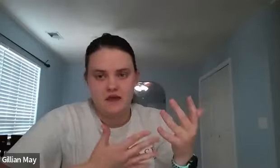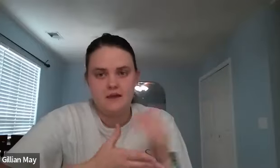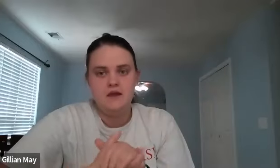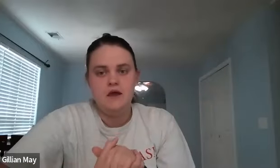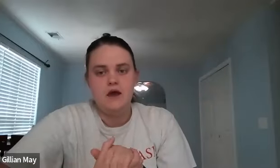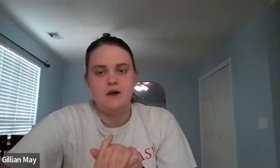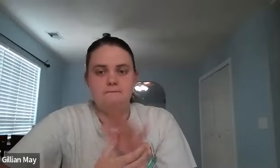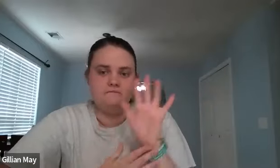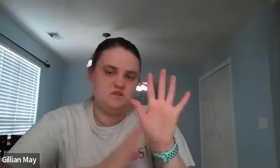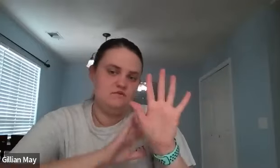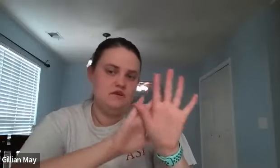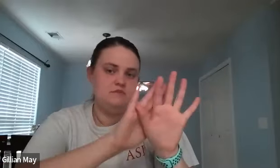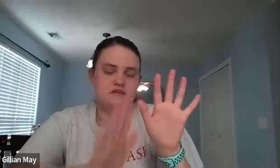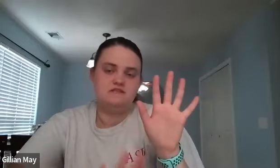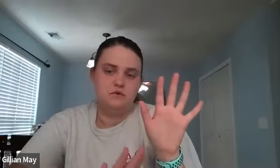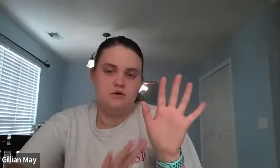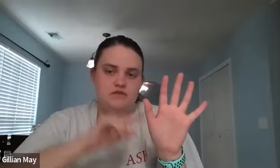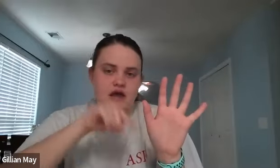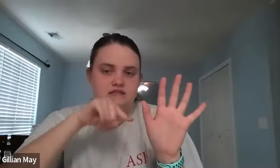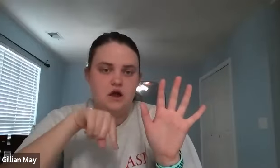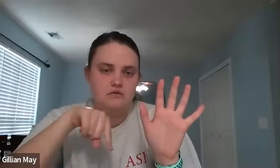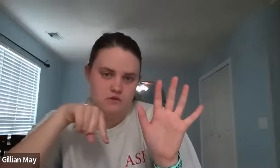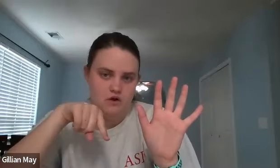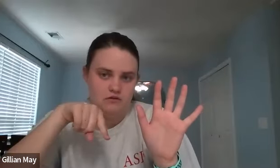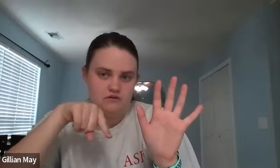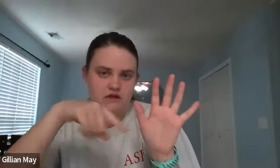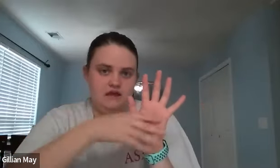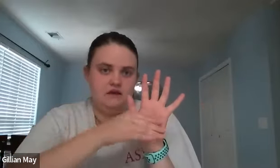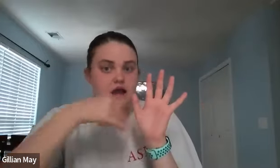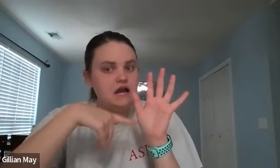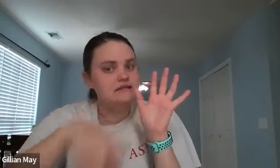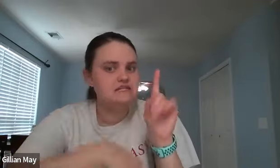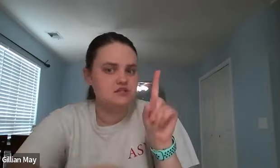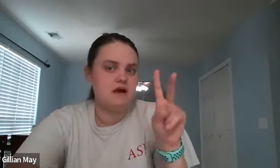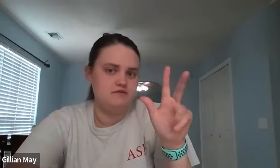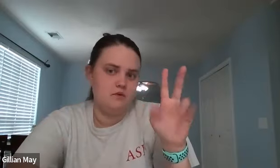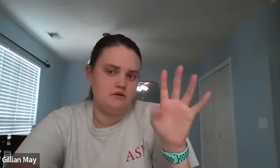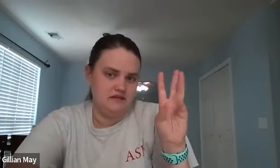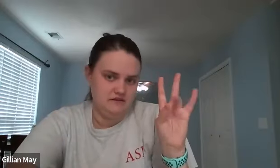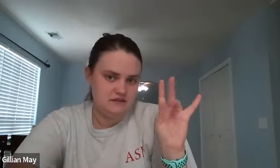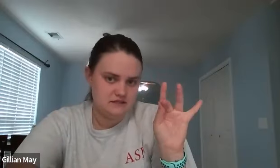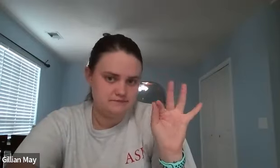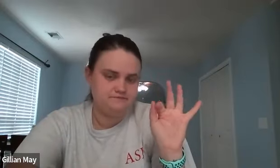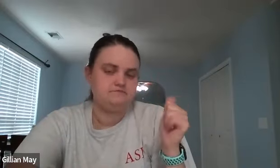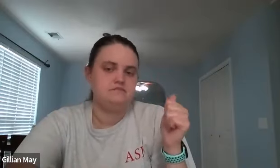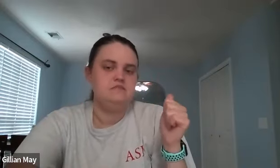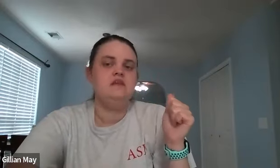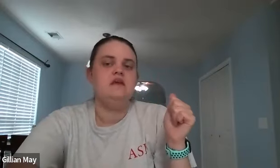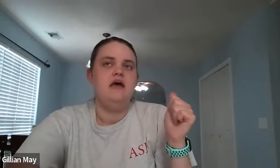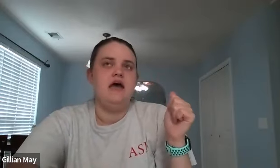that. So if you keep it facing forward, that's not wrong. Like I tend to do mine forward like this. And